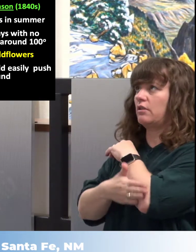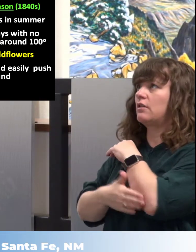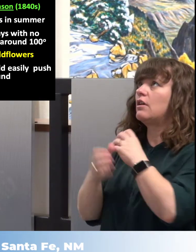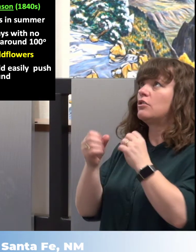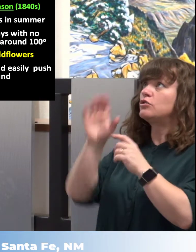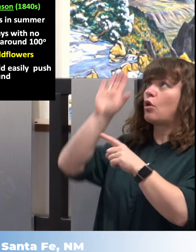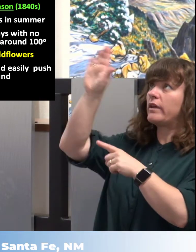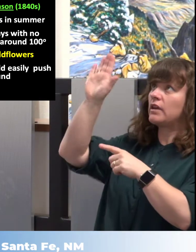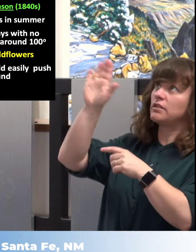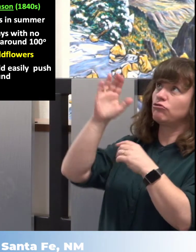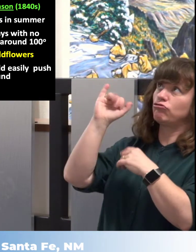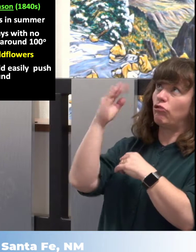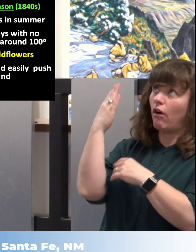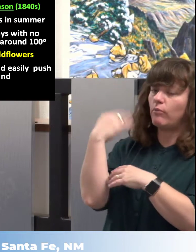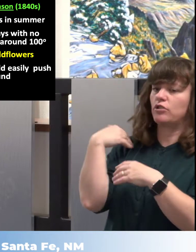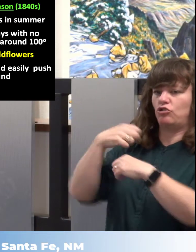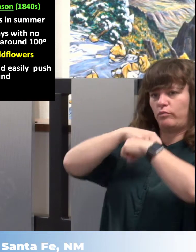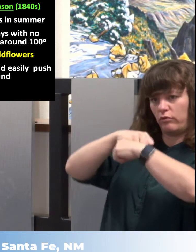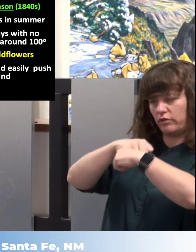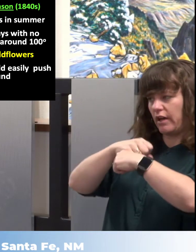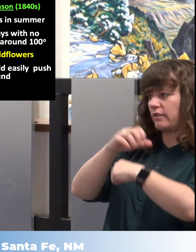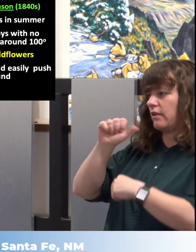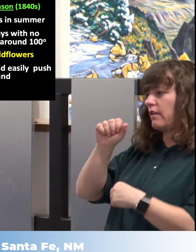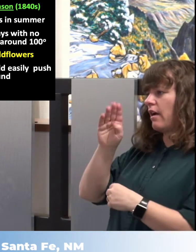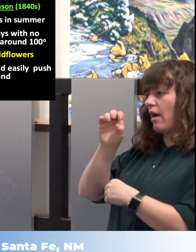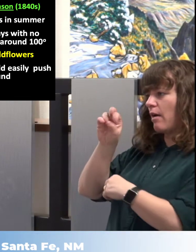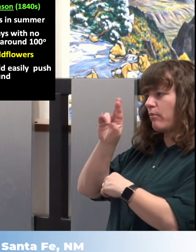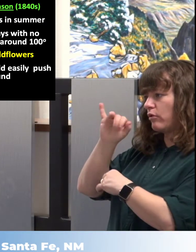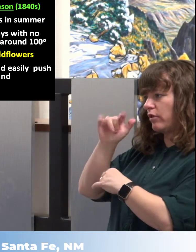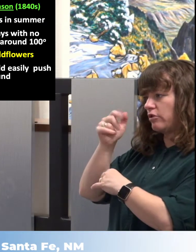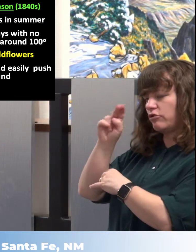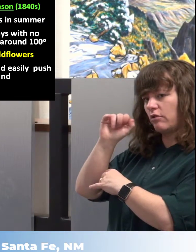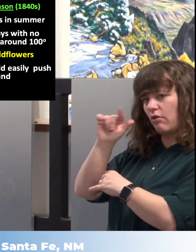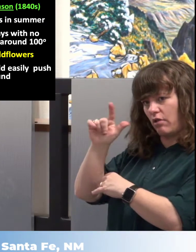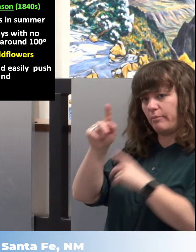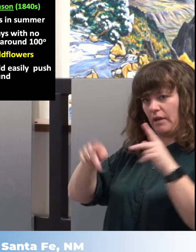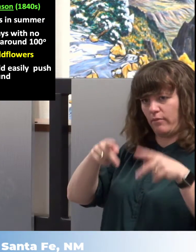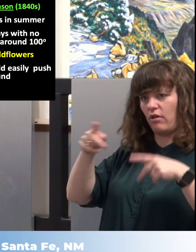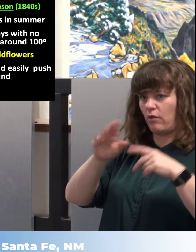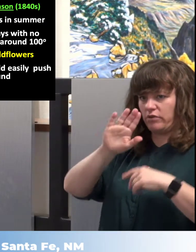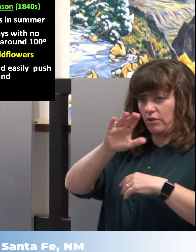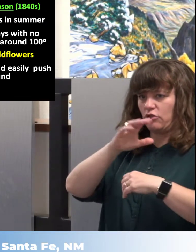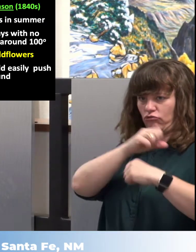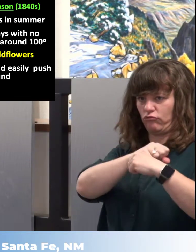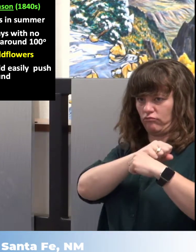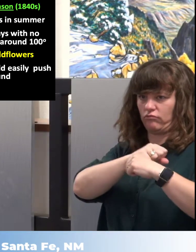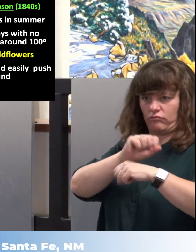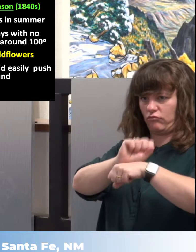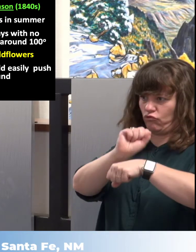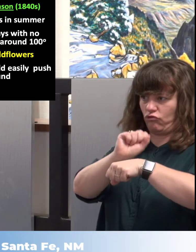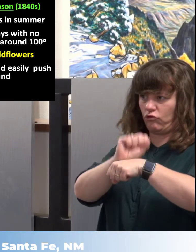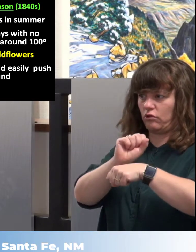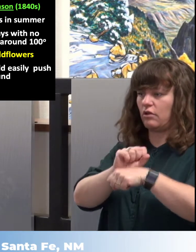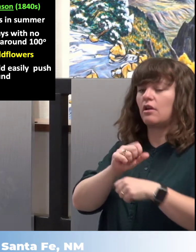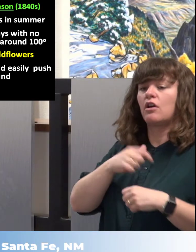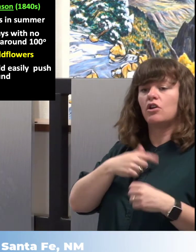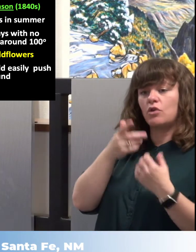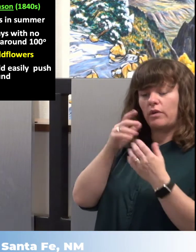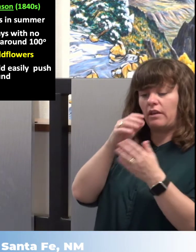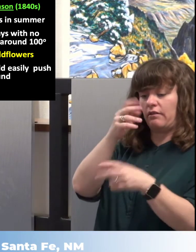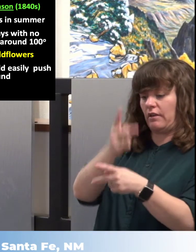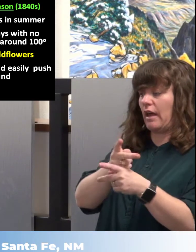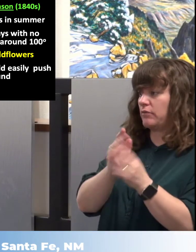to protect Aboriginal people. And every day he kept a daily journal of just really what he saw. The groups of people that he